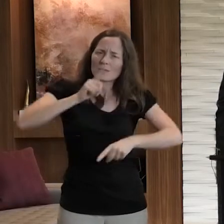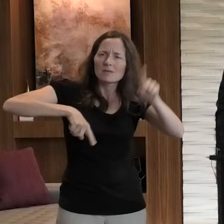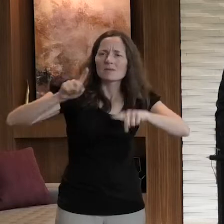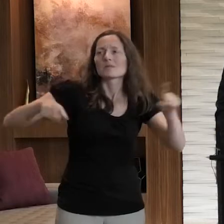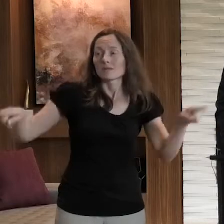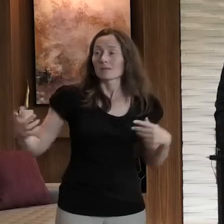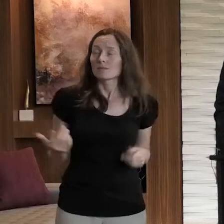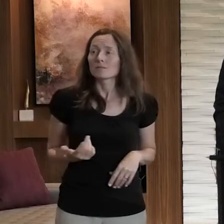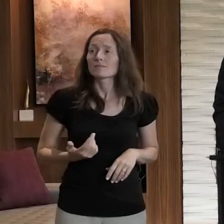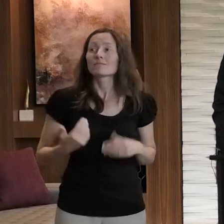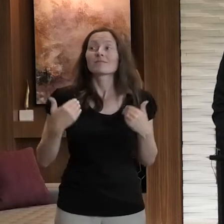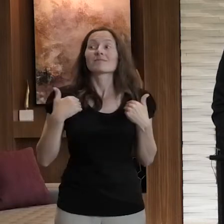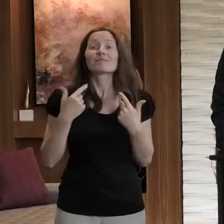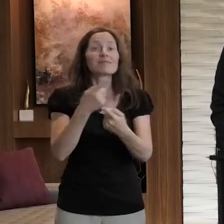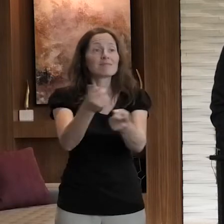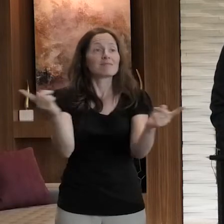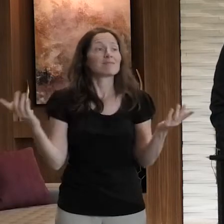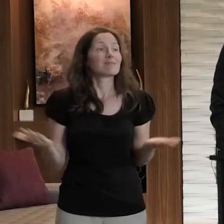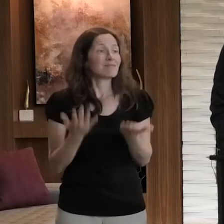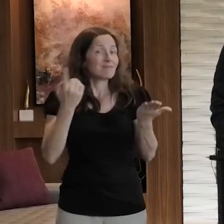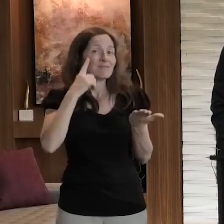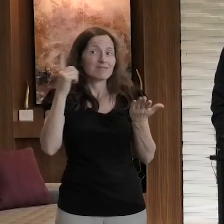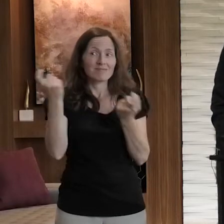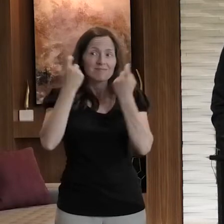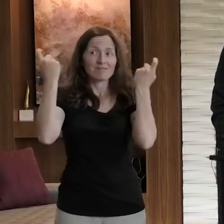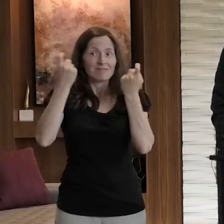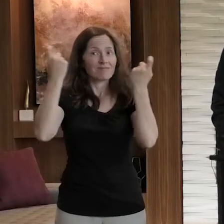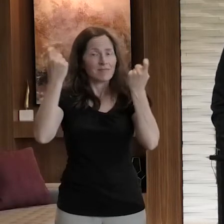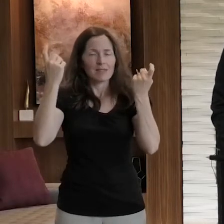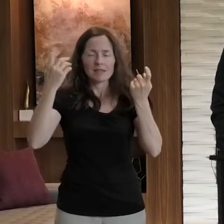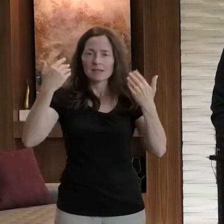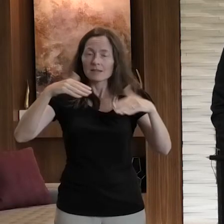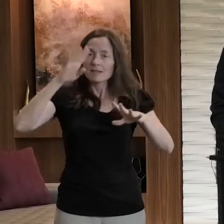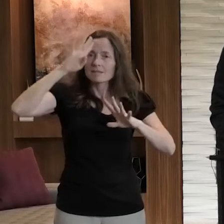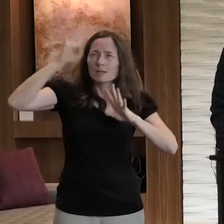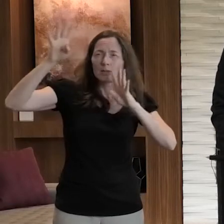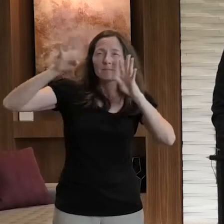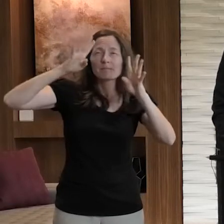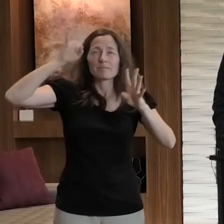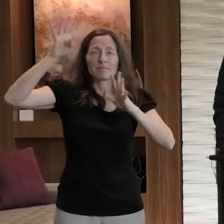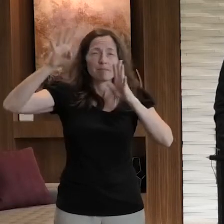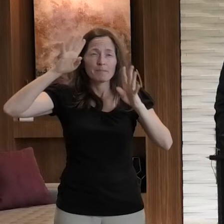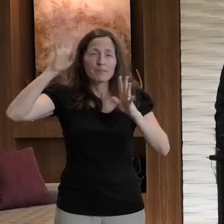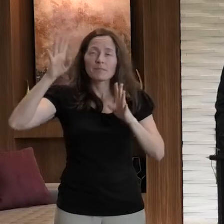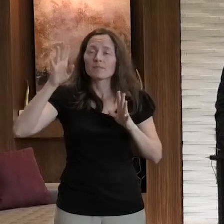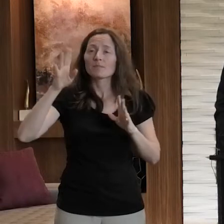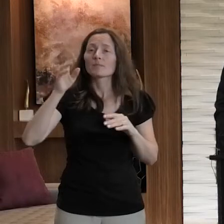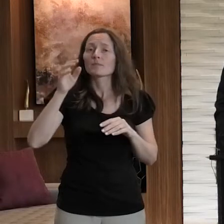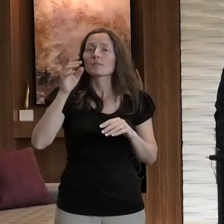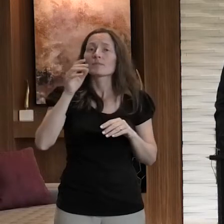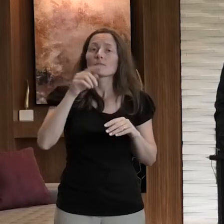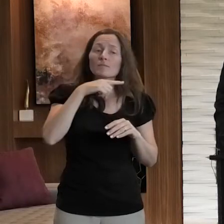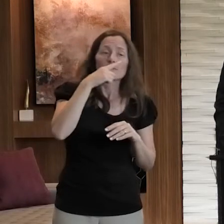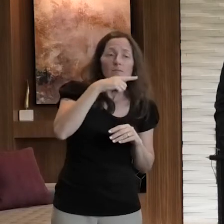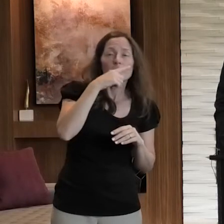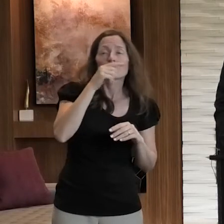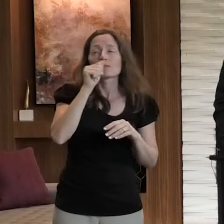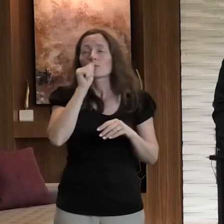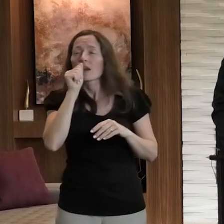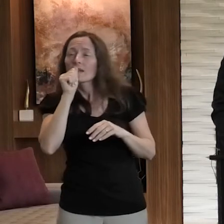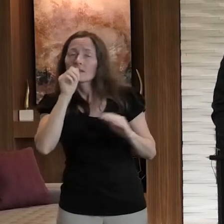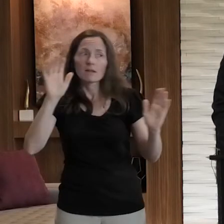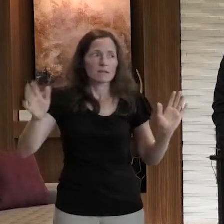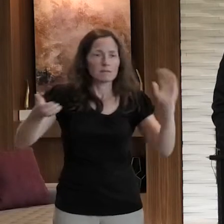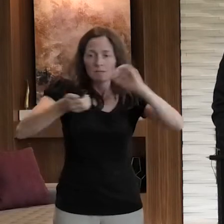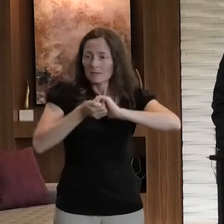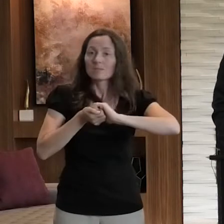celebrate this innovative public-private partnership, as Pat said, not only one, probably the